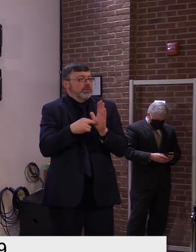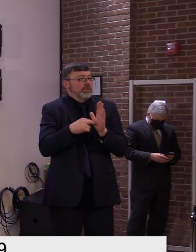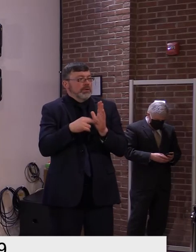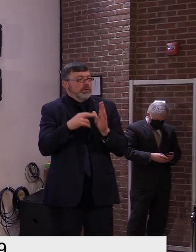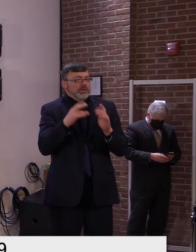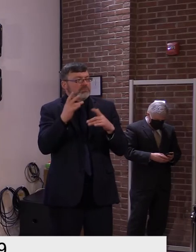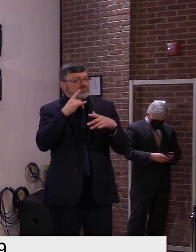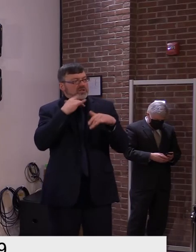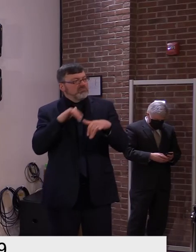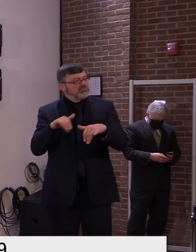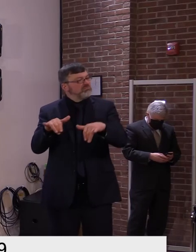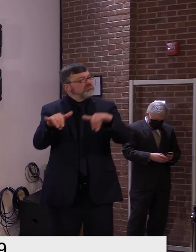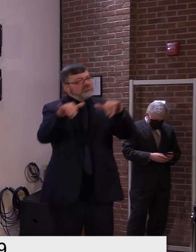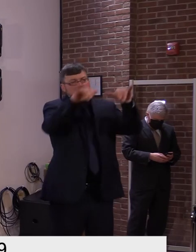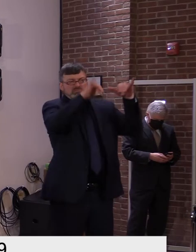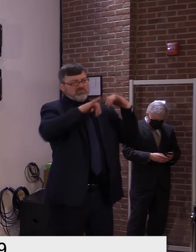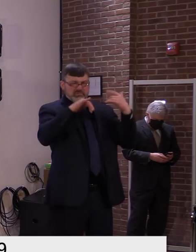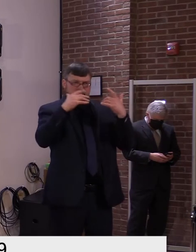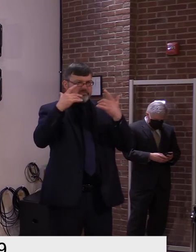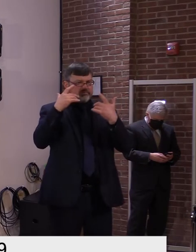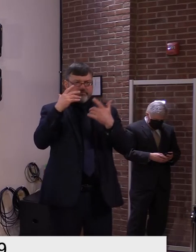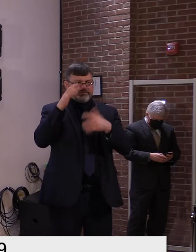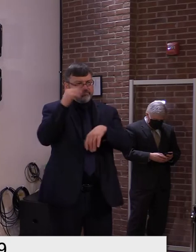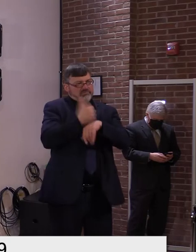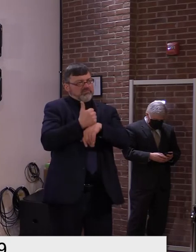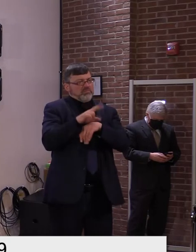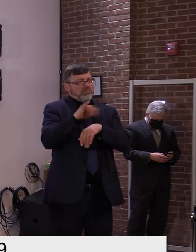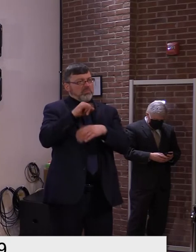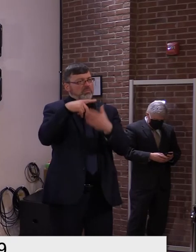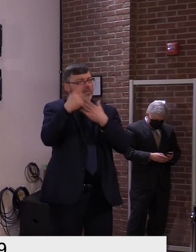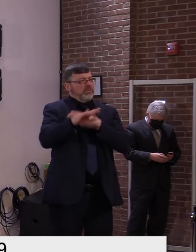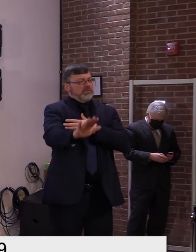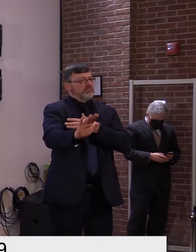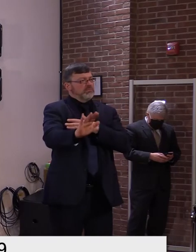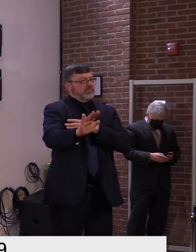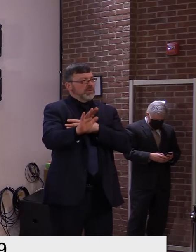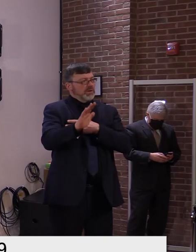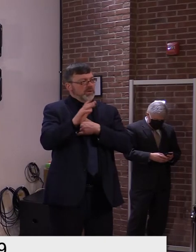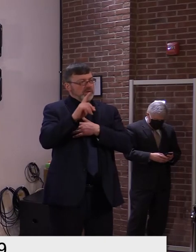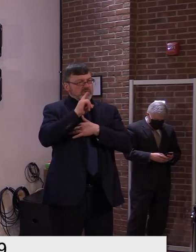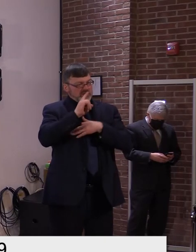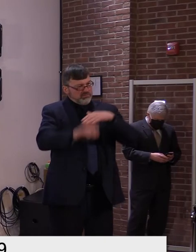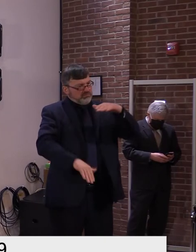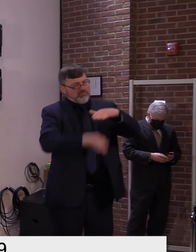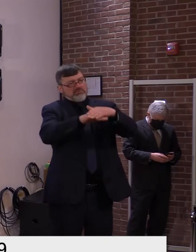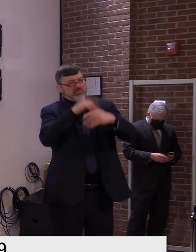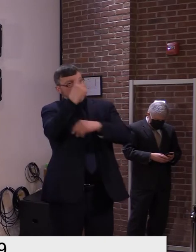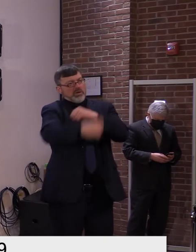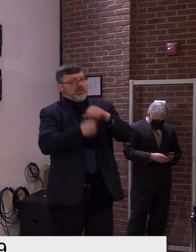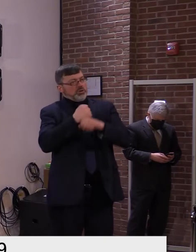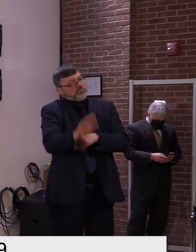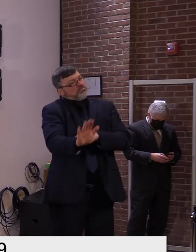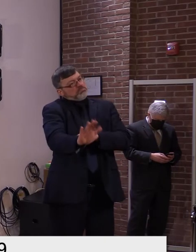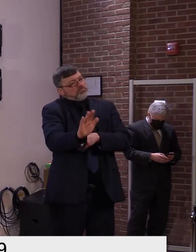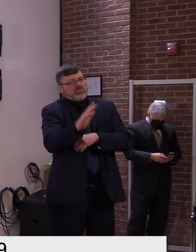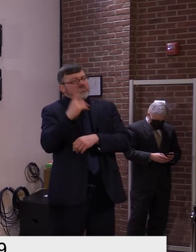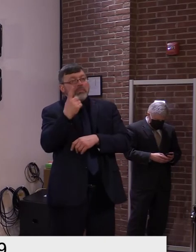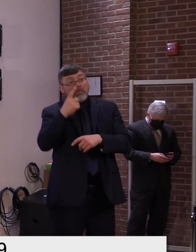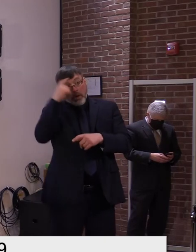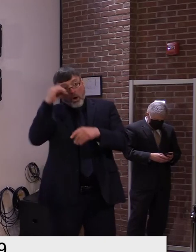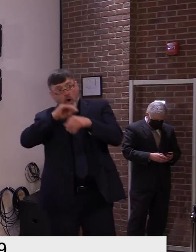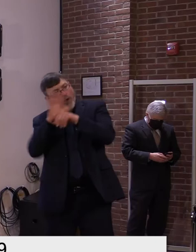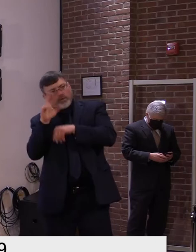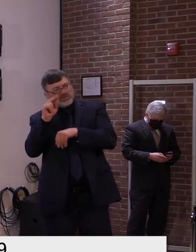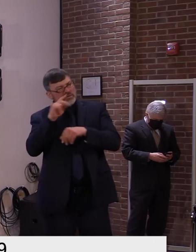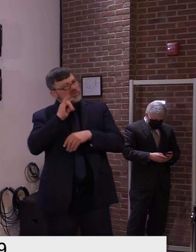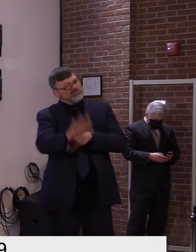and reapply for benefits because they've gone through the 12-month period. It's not a full